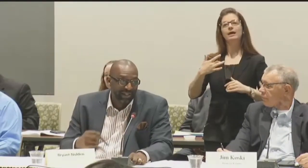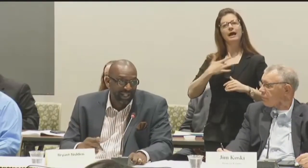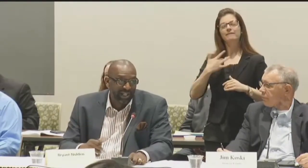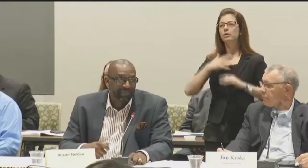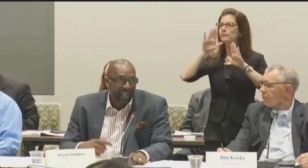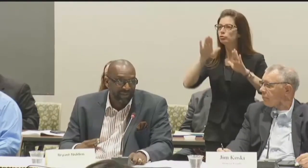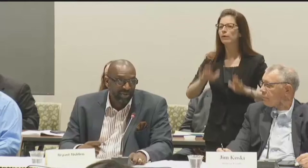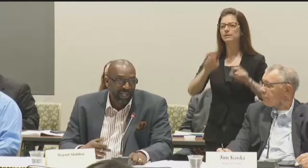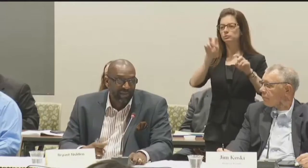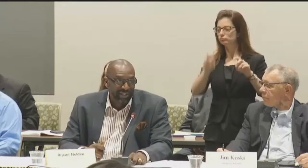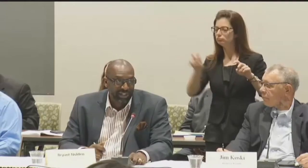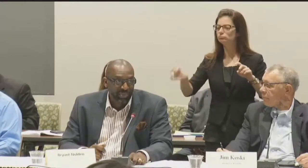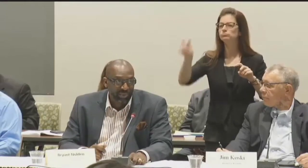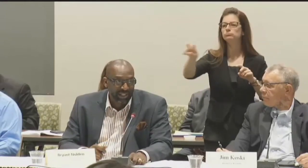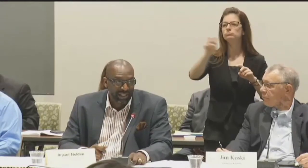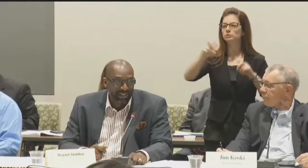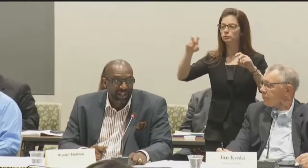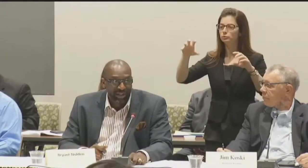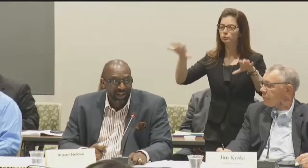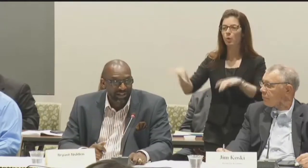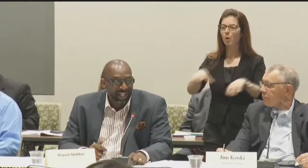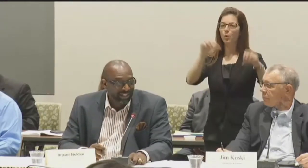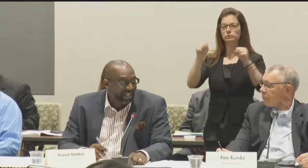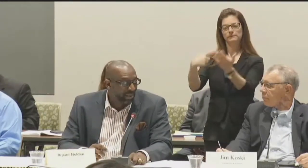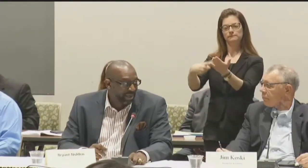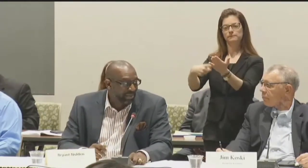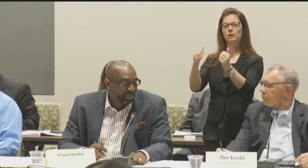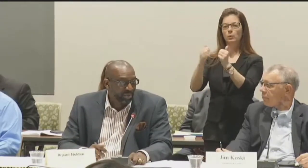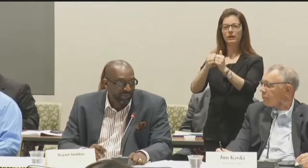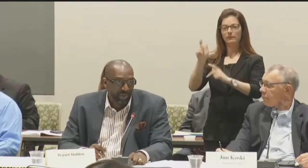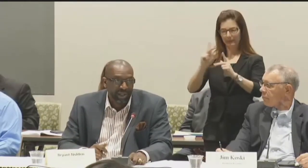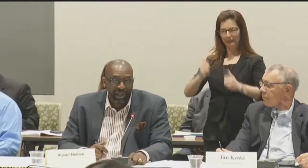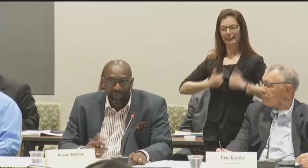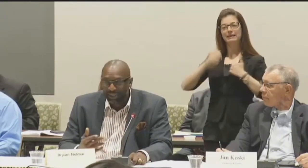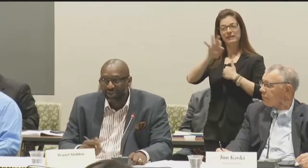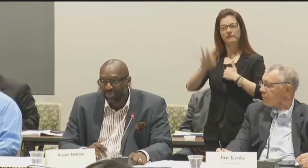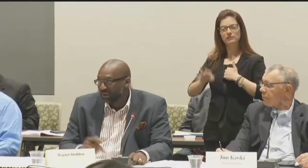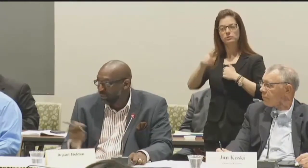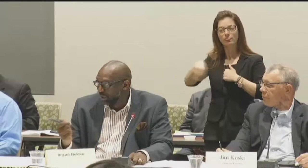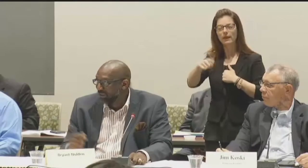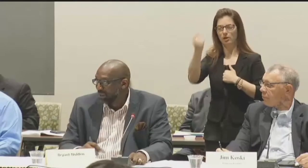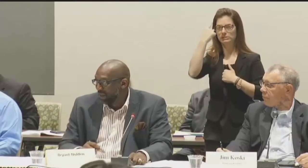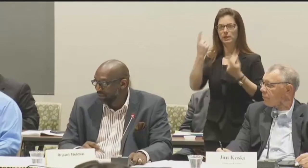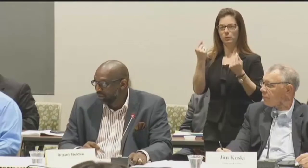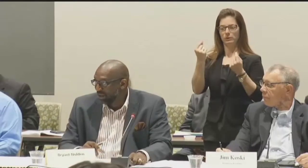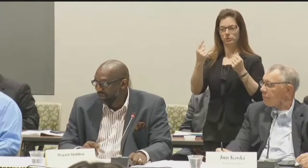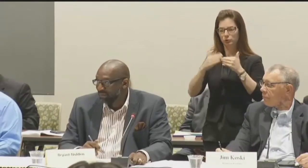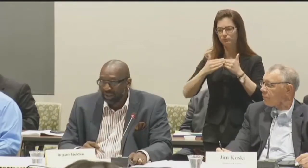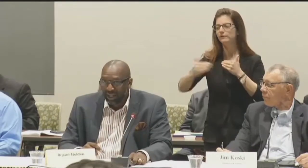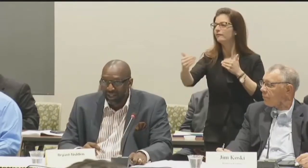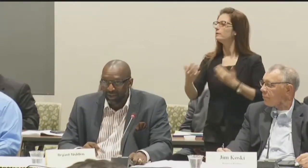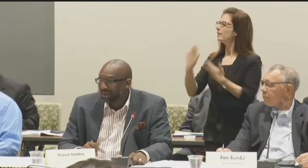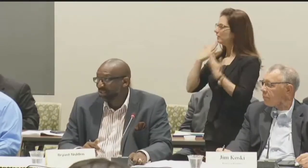moving around the city, having those conversations with the residents so they understand exactly what we're going to be doing going forward. But thank you so much for giving me this opportunity,